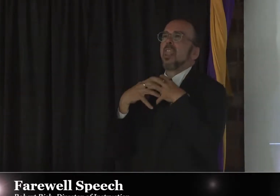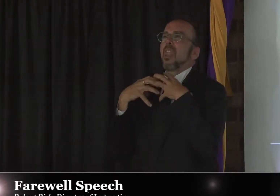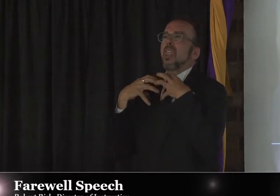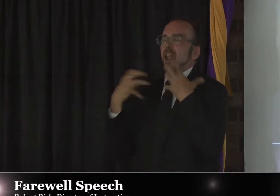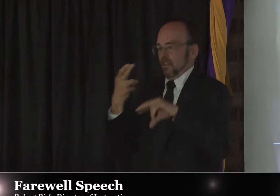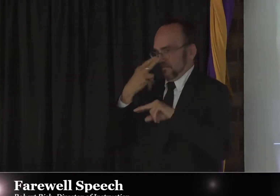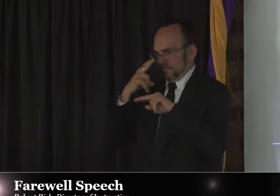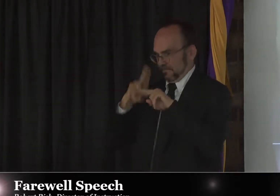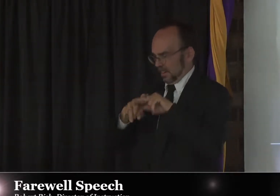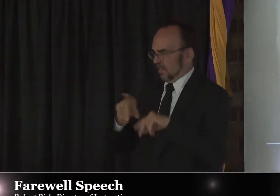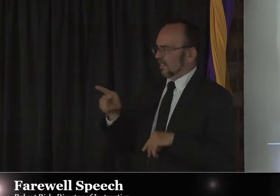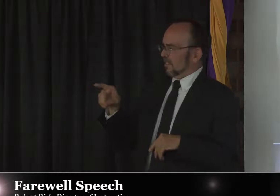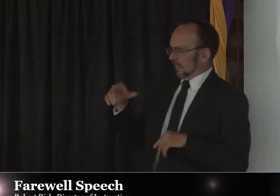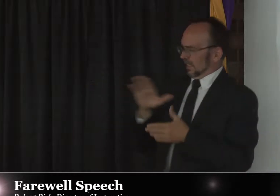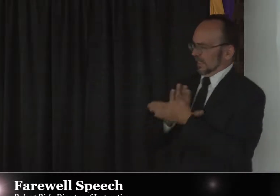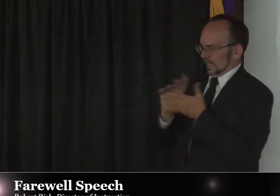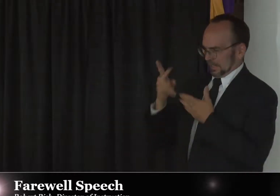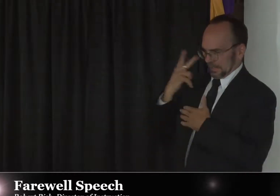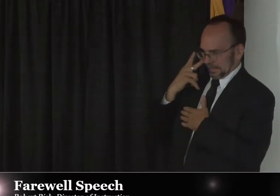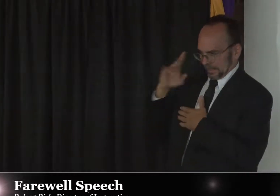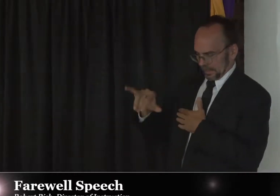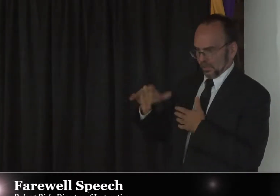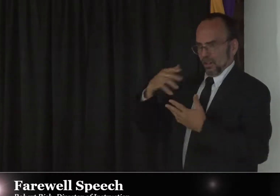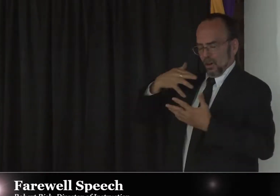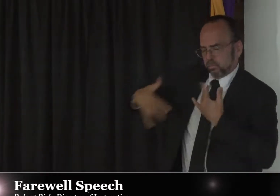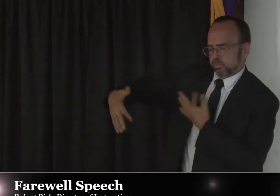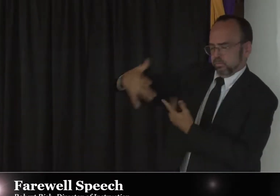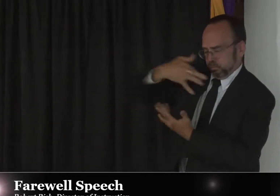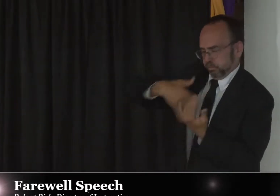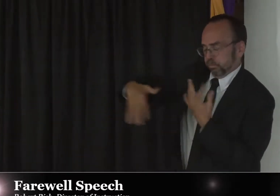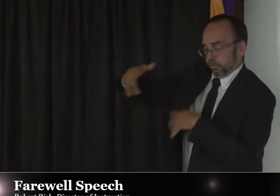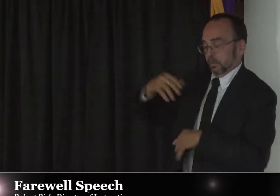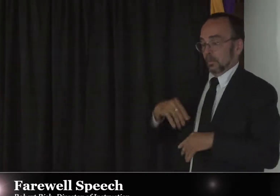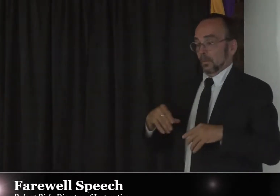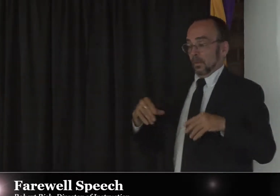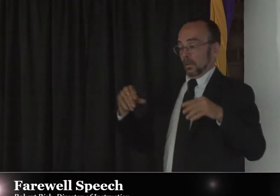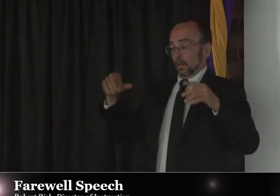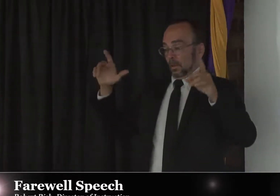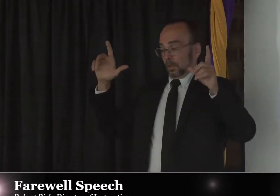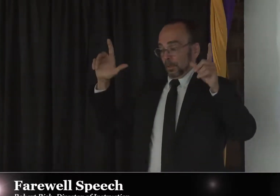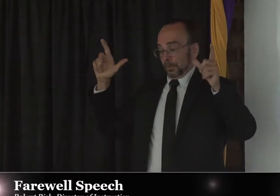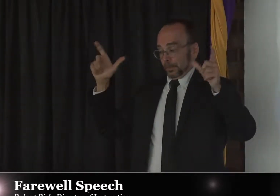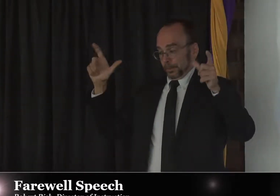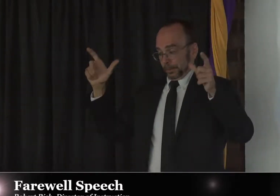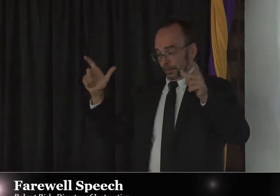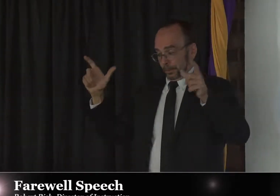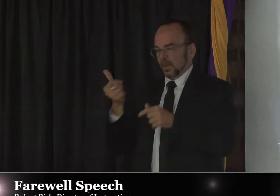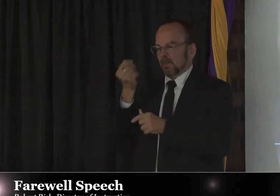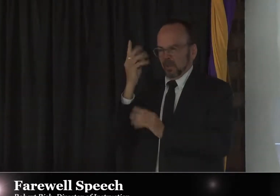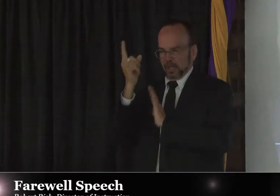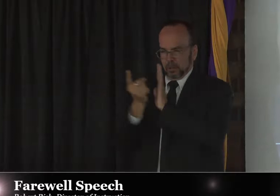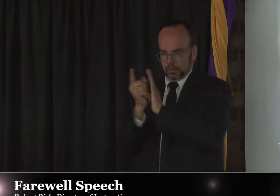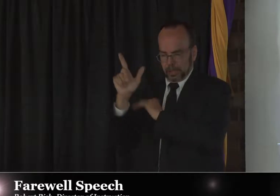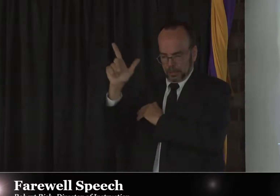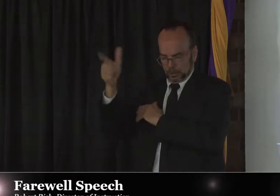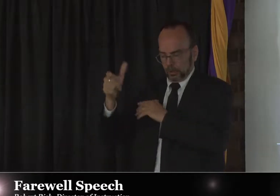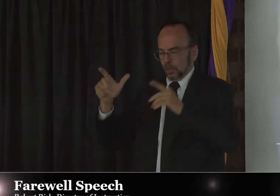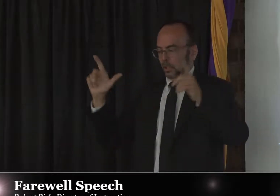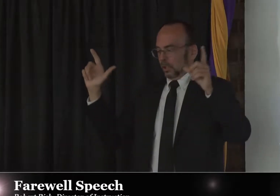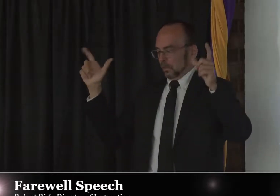play. It was a lot of fun. Nice to see that. And we mingled our social life, a few hours